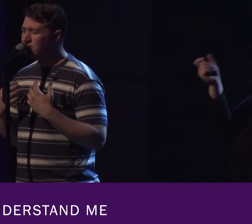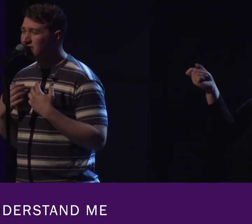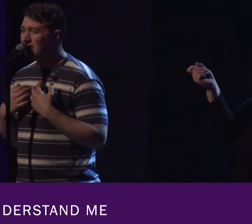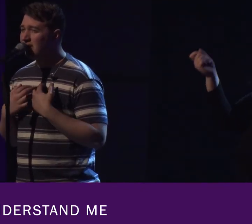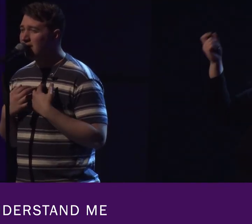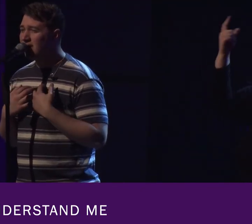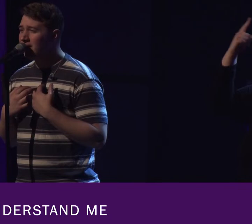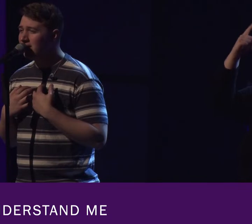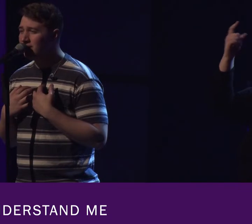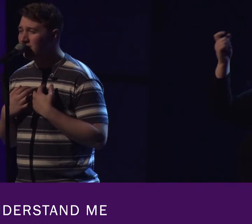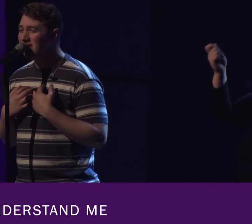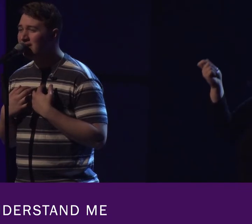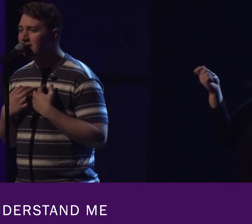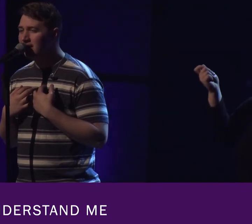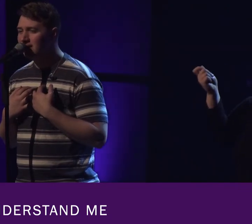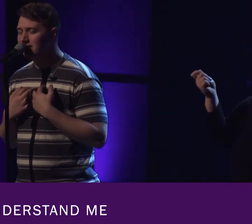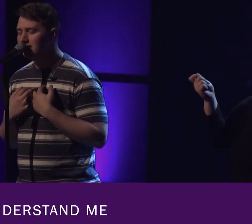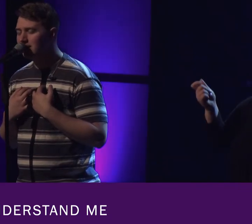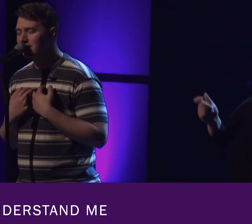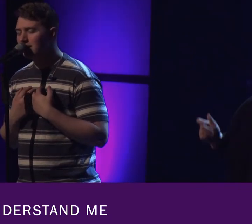You understand me.